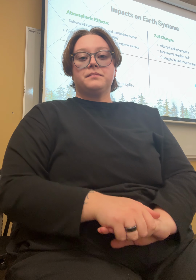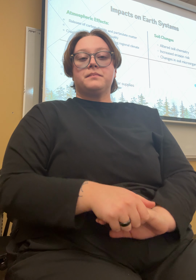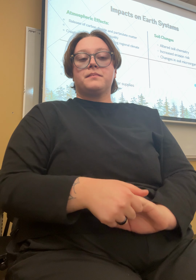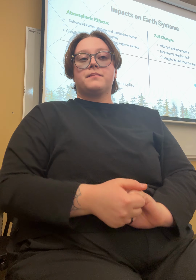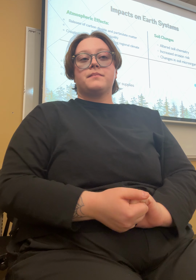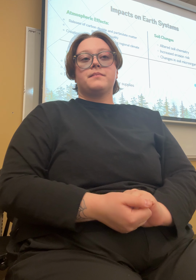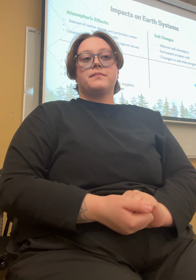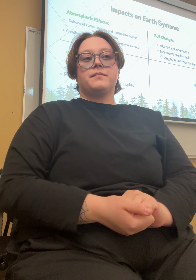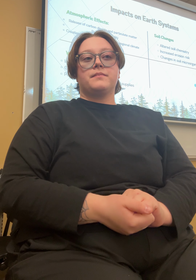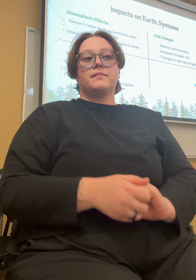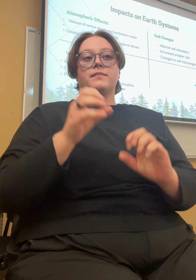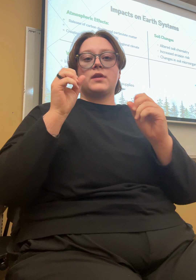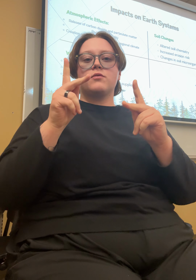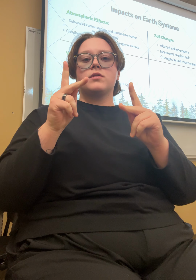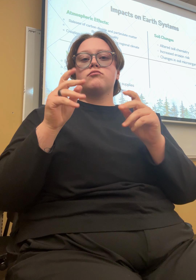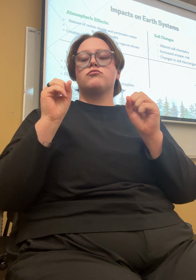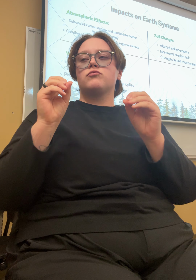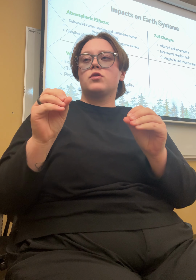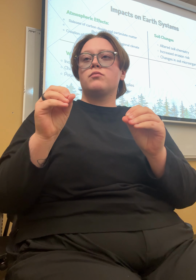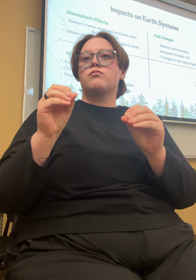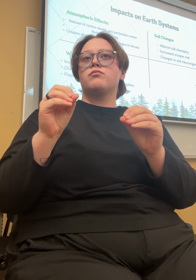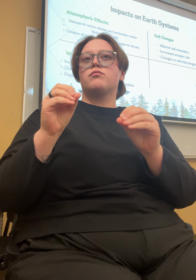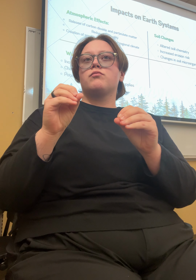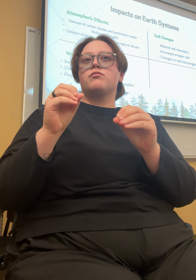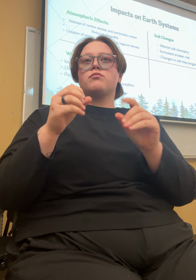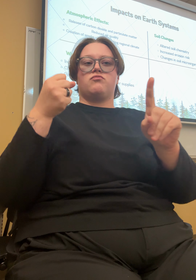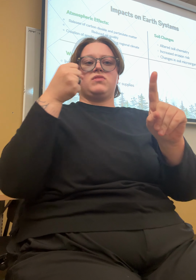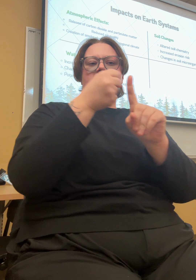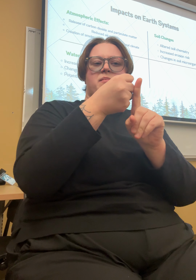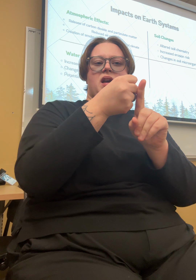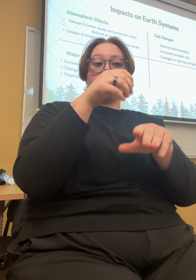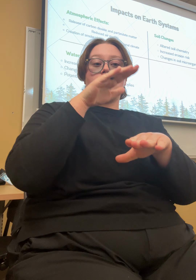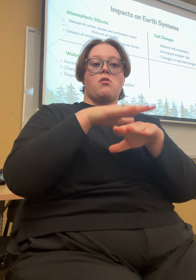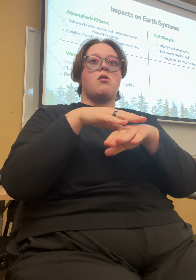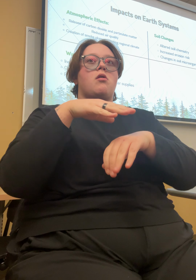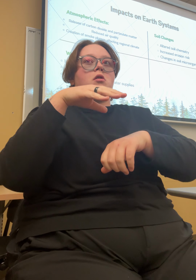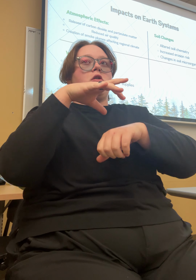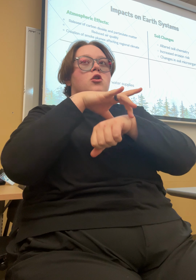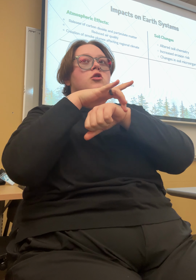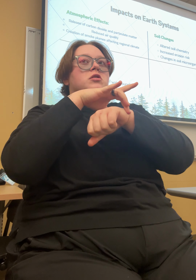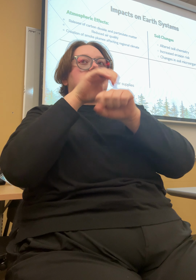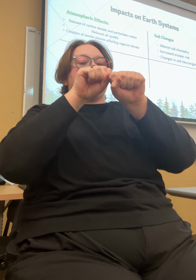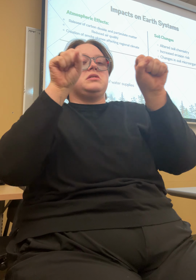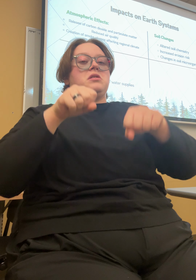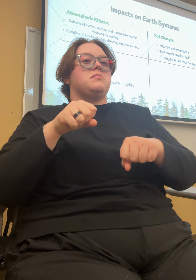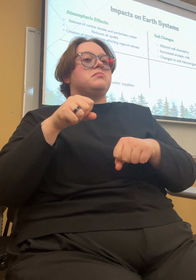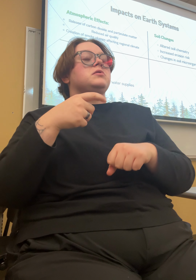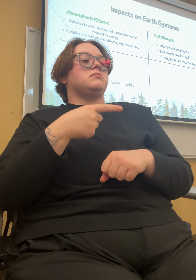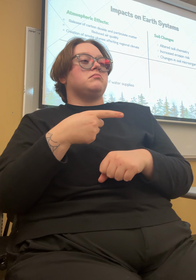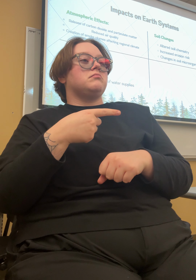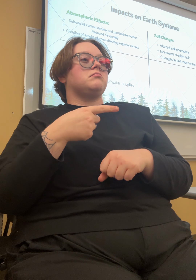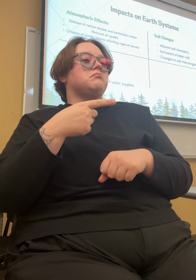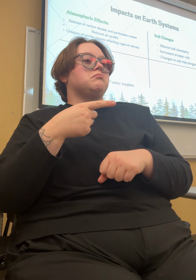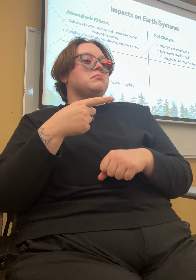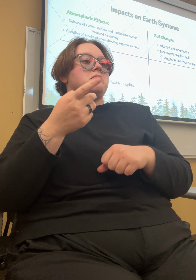Okay, so the impacts it has on Earth systems. So it has